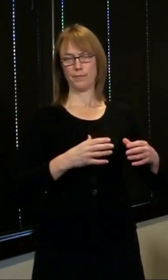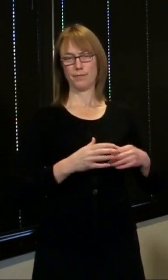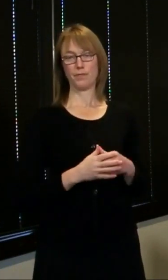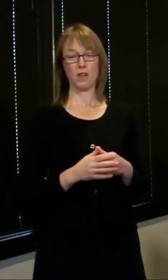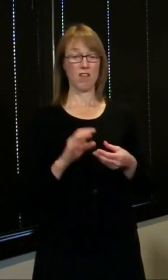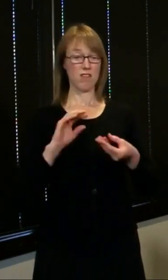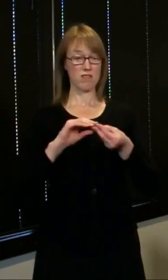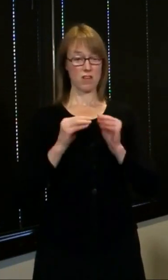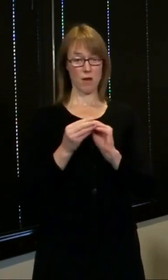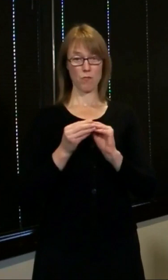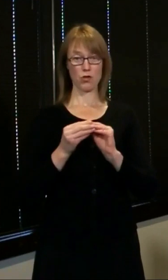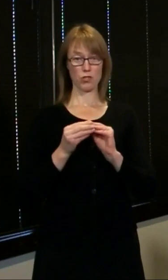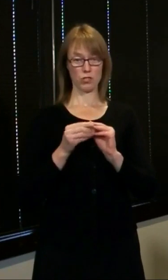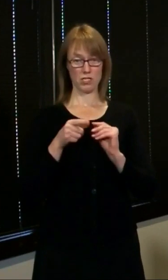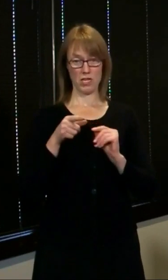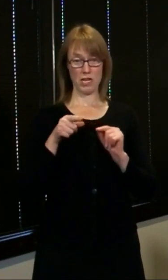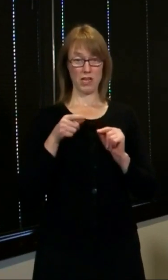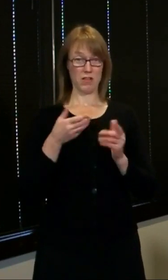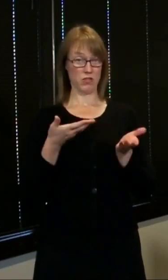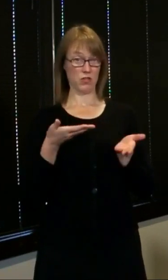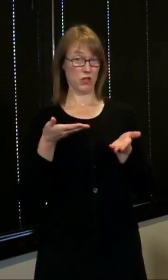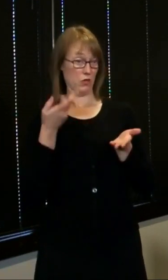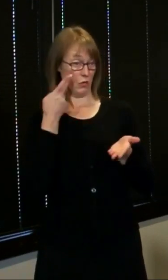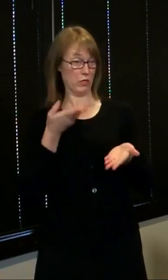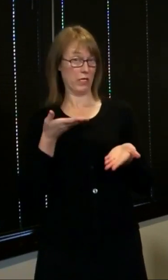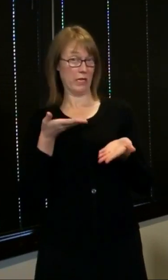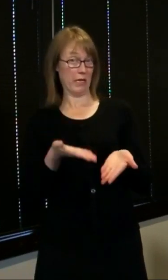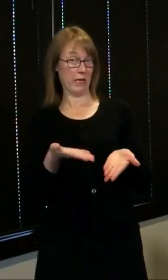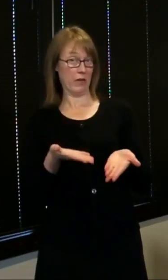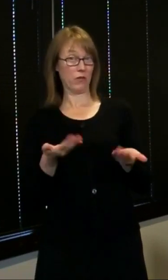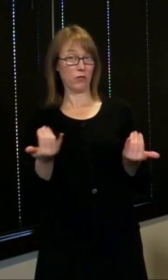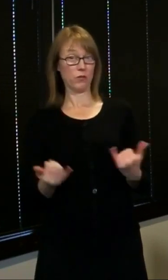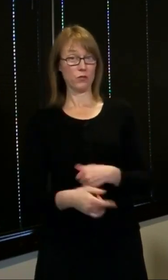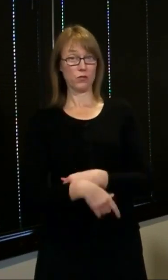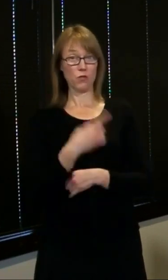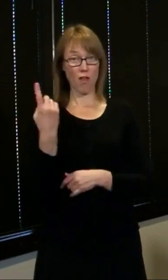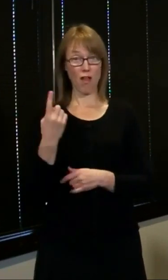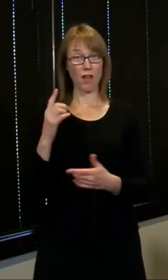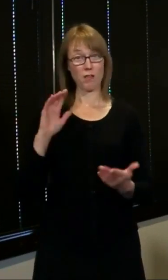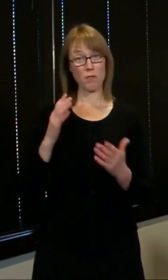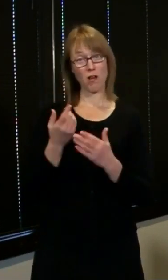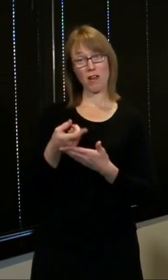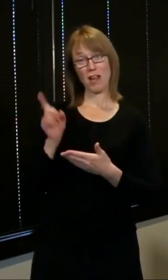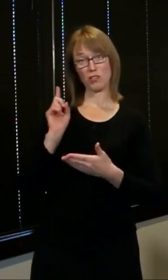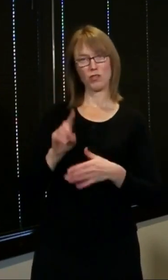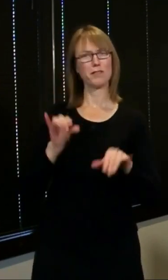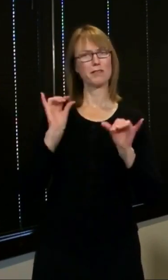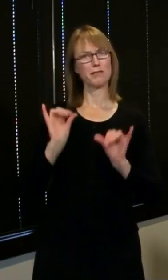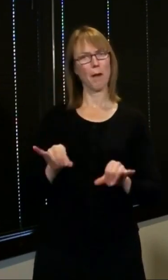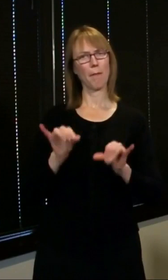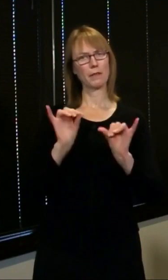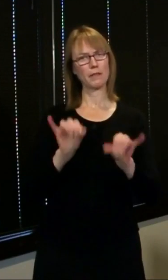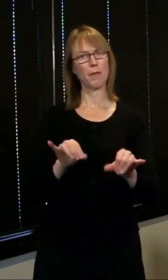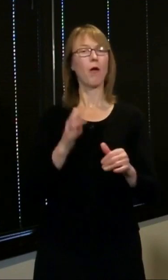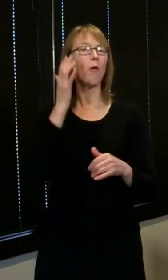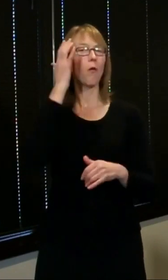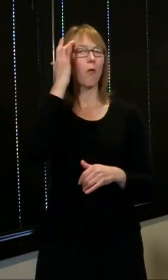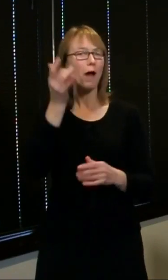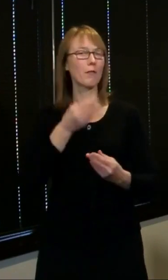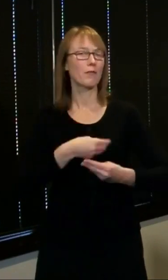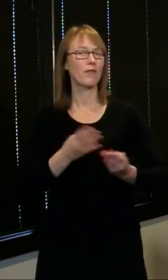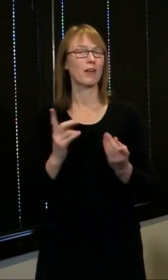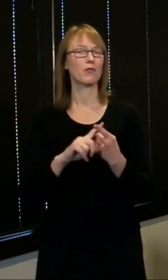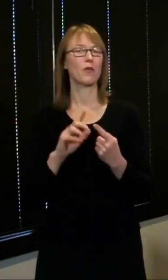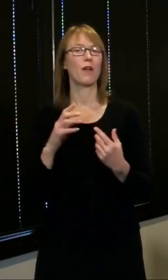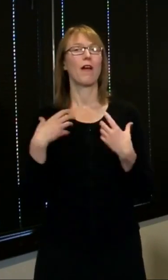week. Again, I think the main part of that is because it was going to healthcare workers